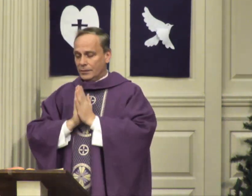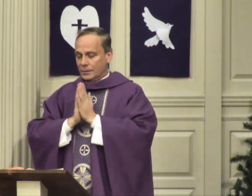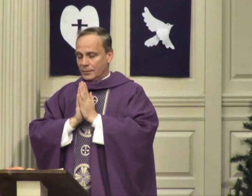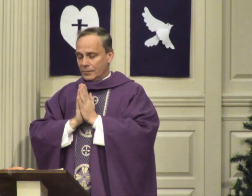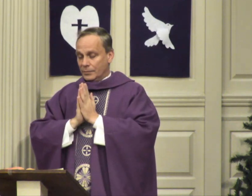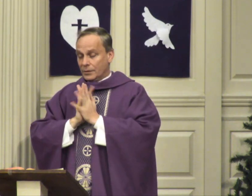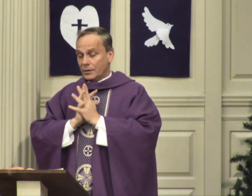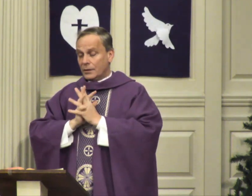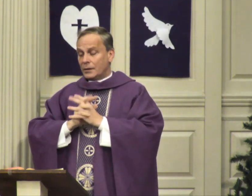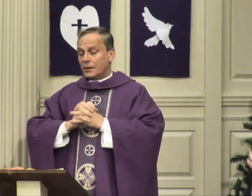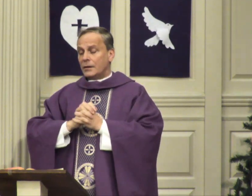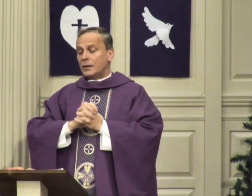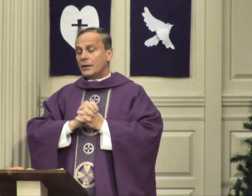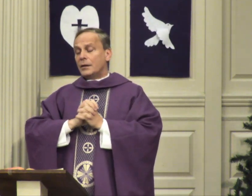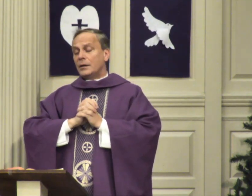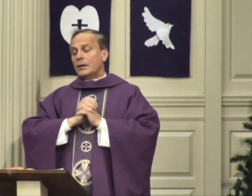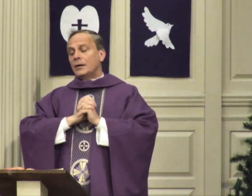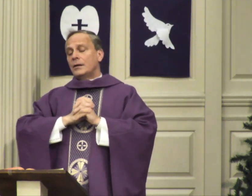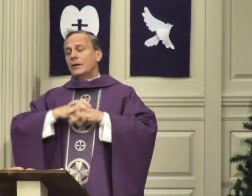Let us pray.